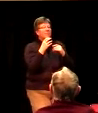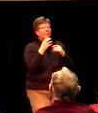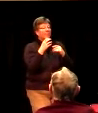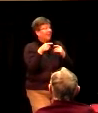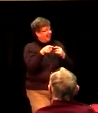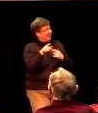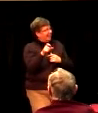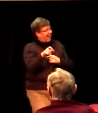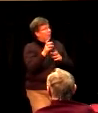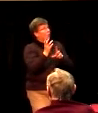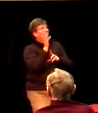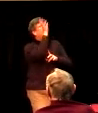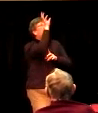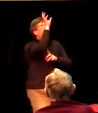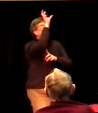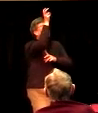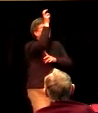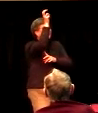to do that, he had to reach up